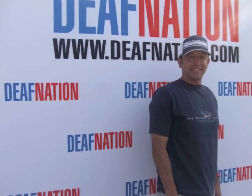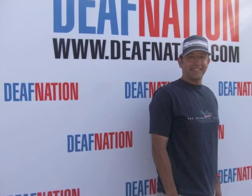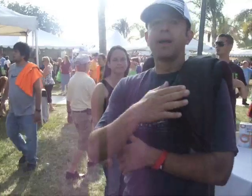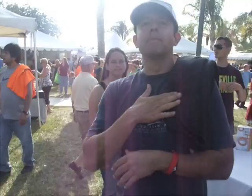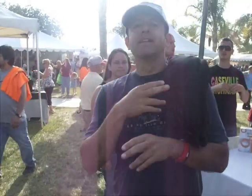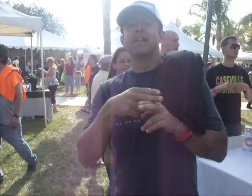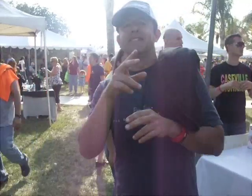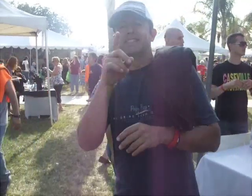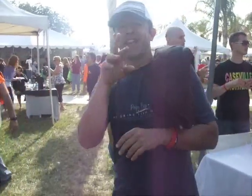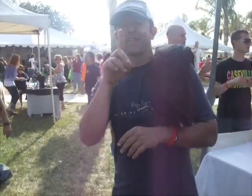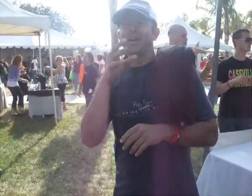Thank you.